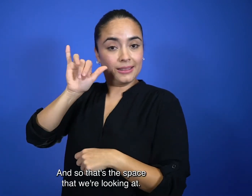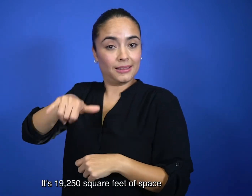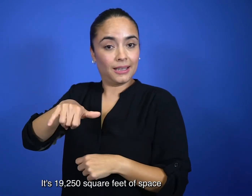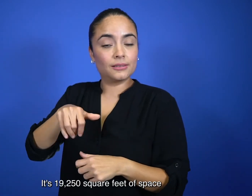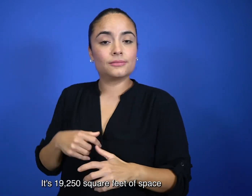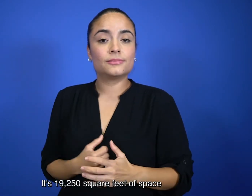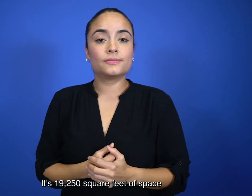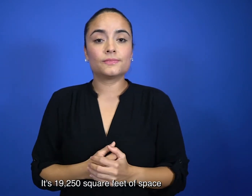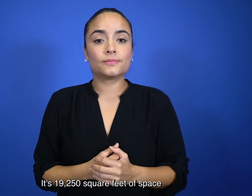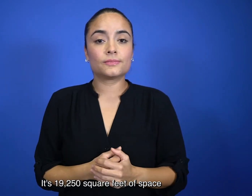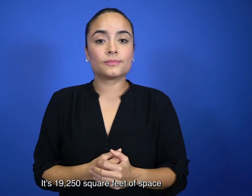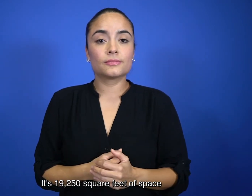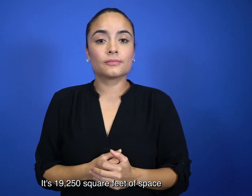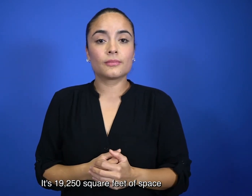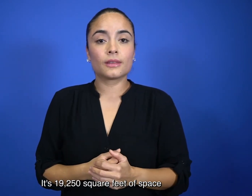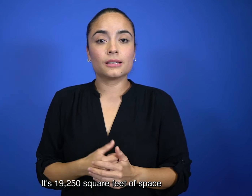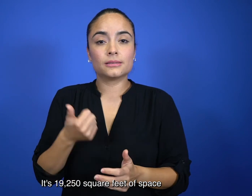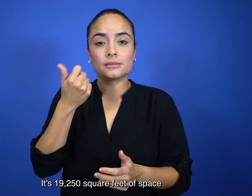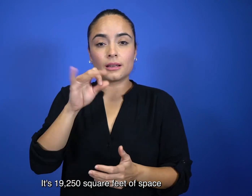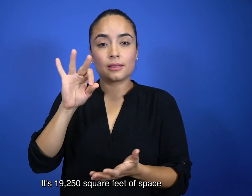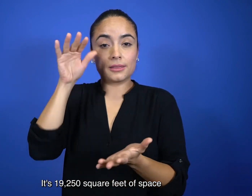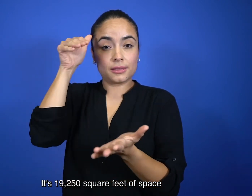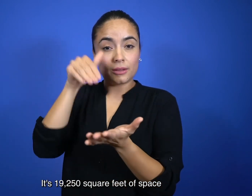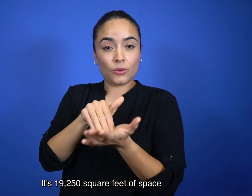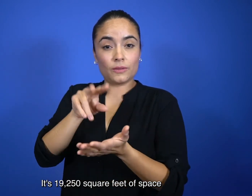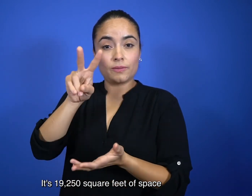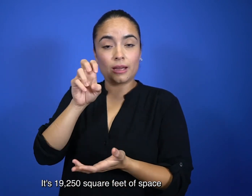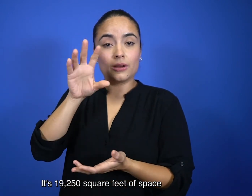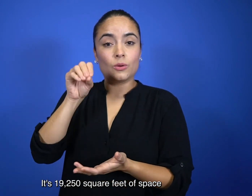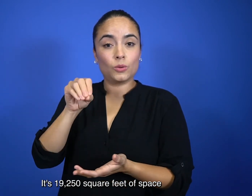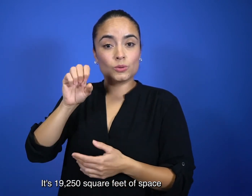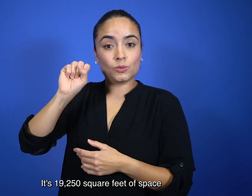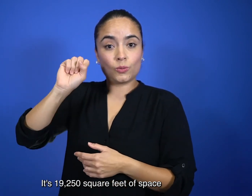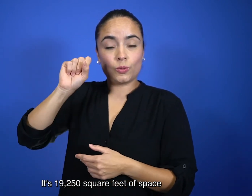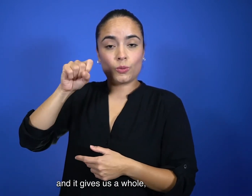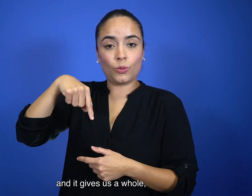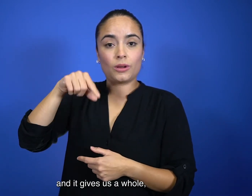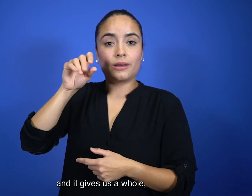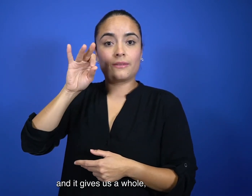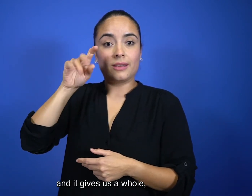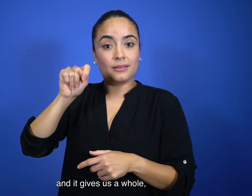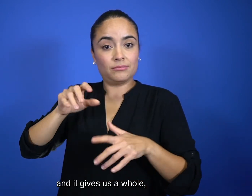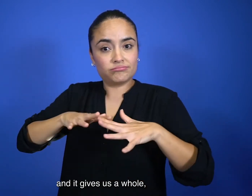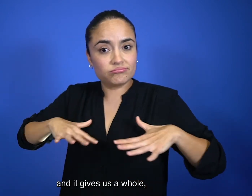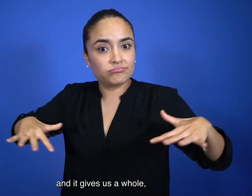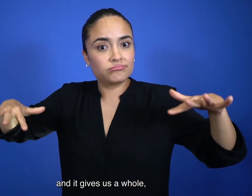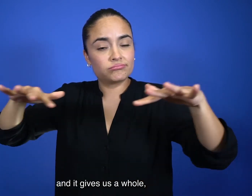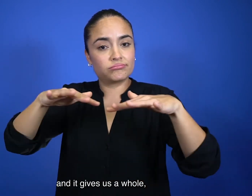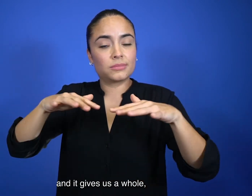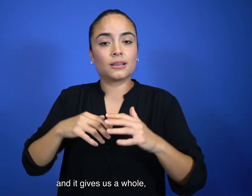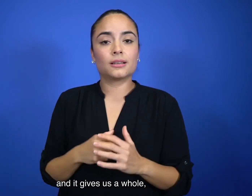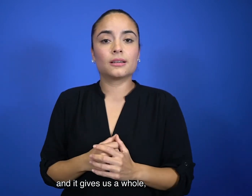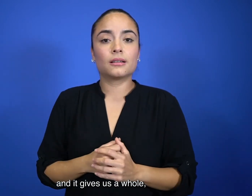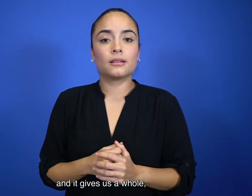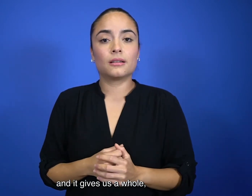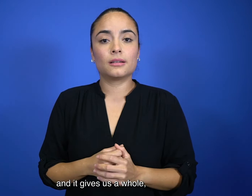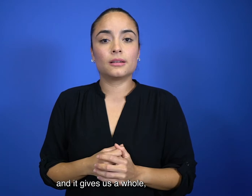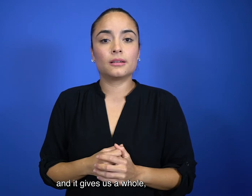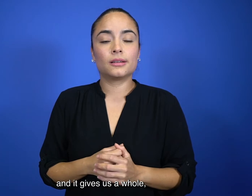It's 19,250 square feet of space, and it gives us a